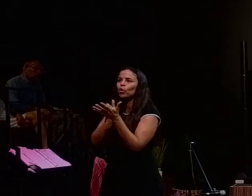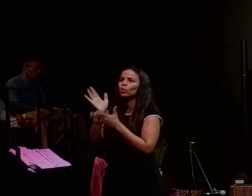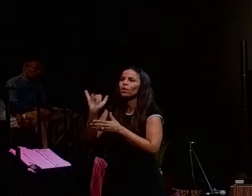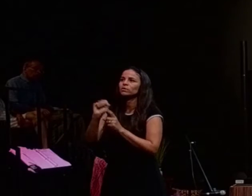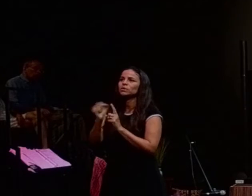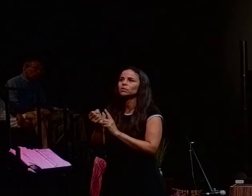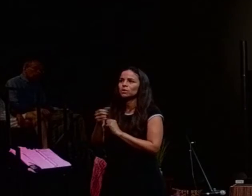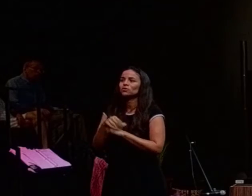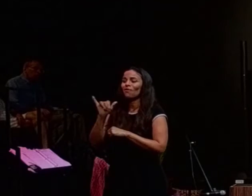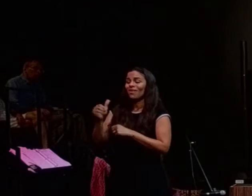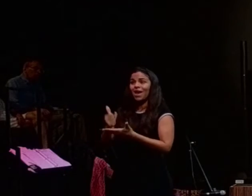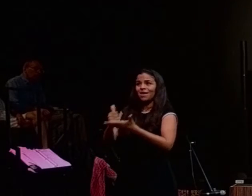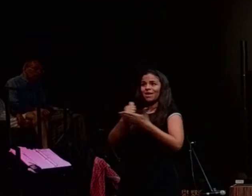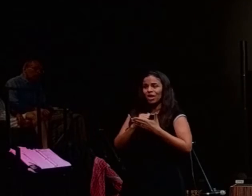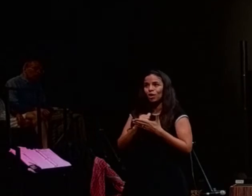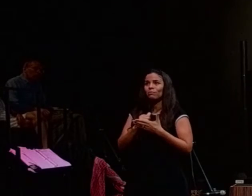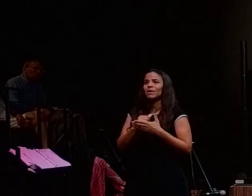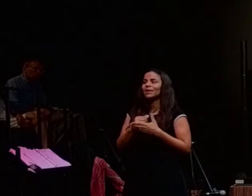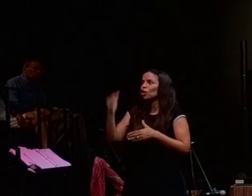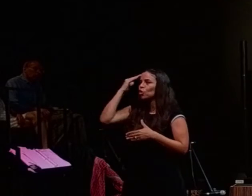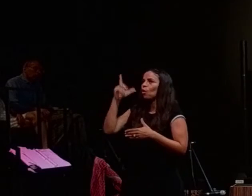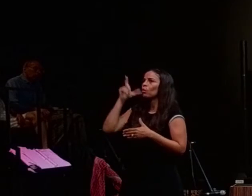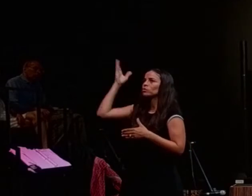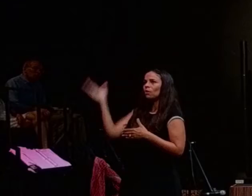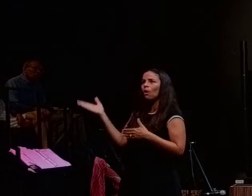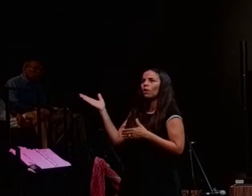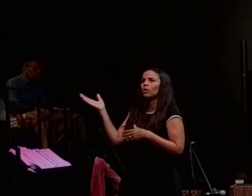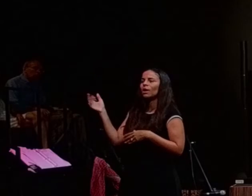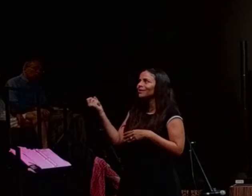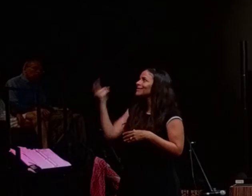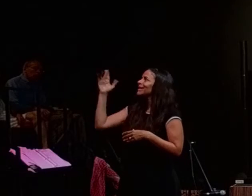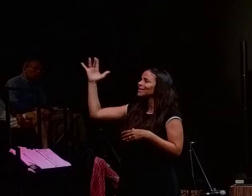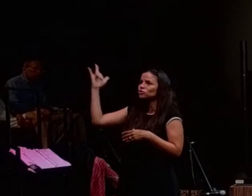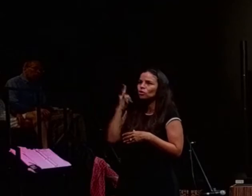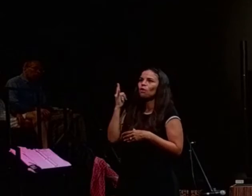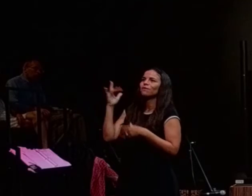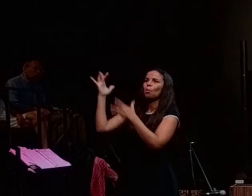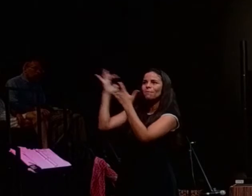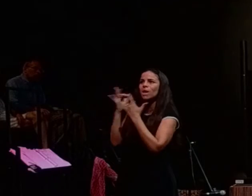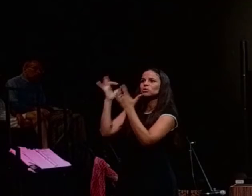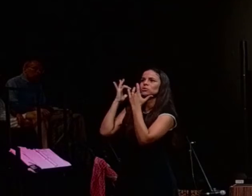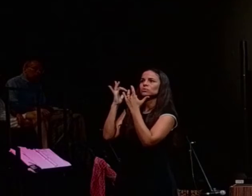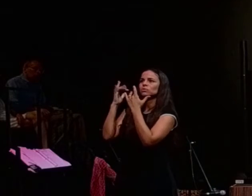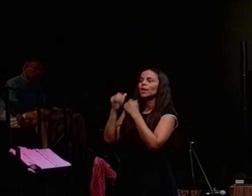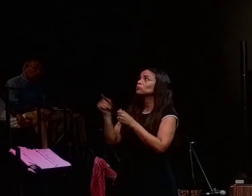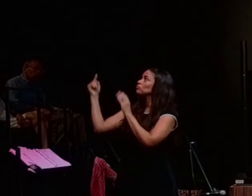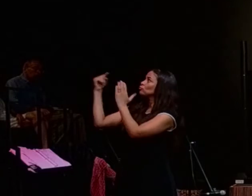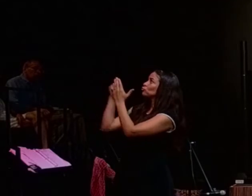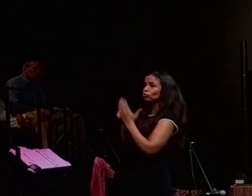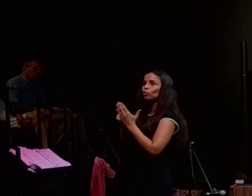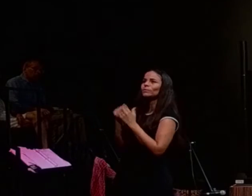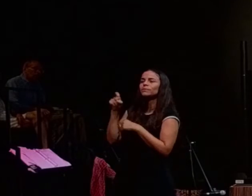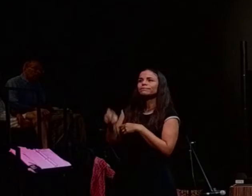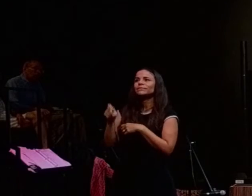my life that really helped me come to know God, helped me to understand his love, his compassion, and really to show me